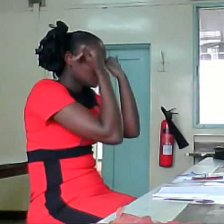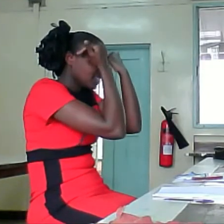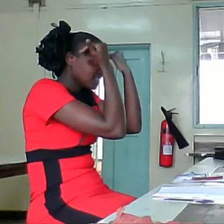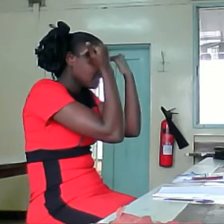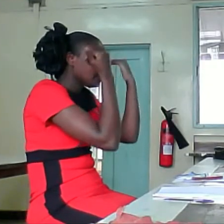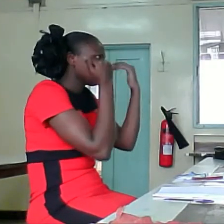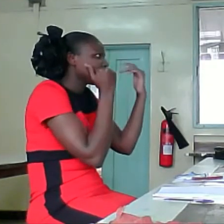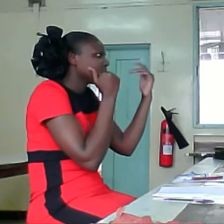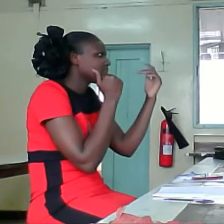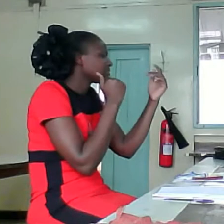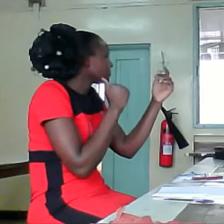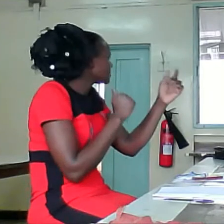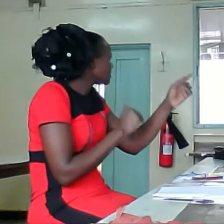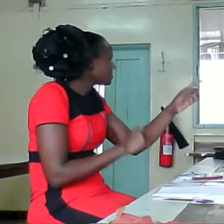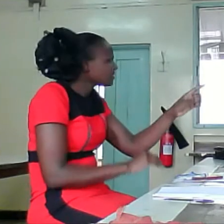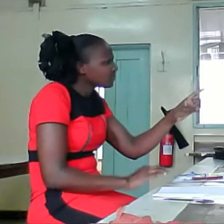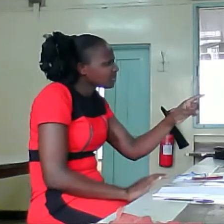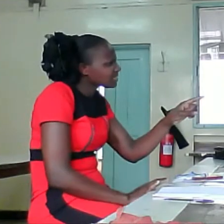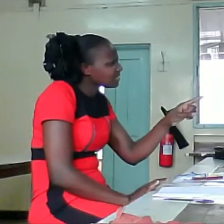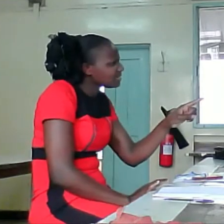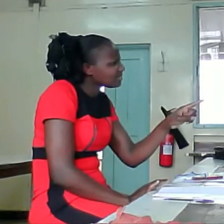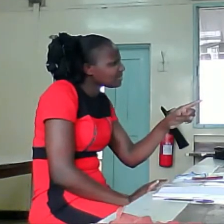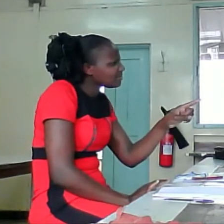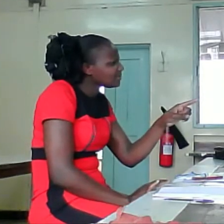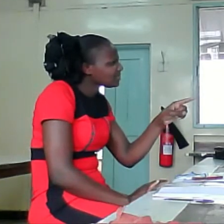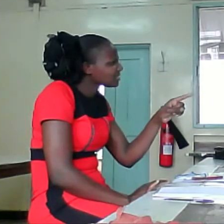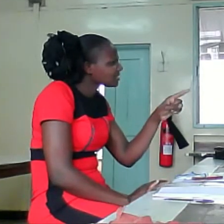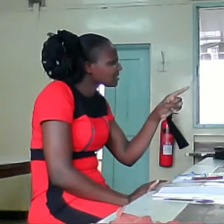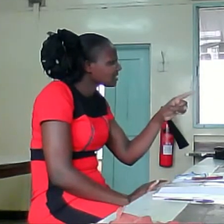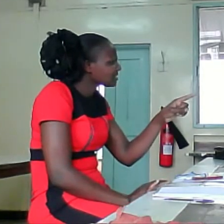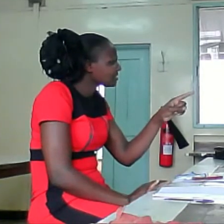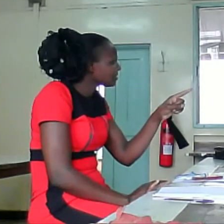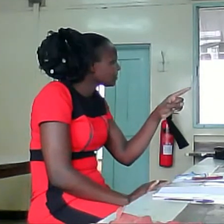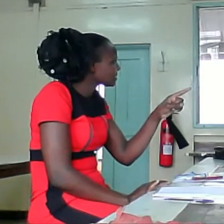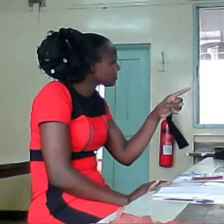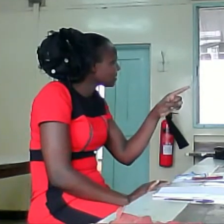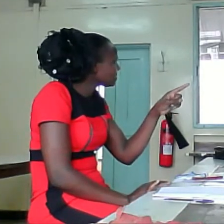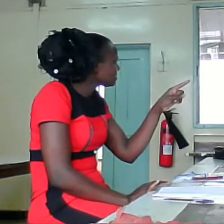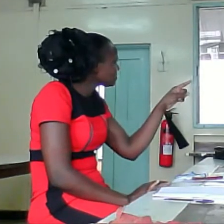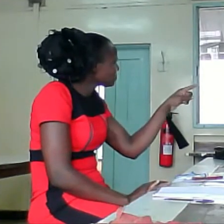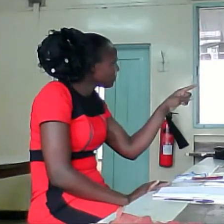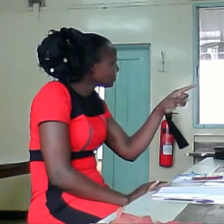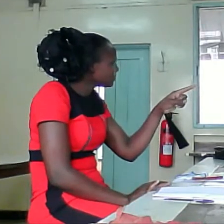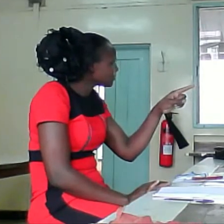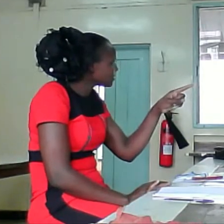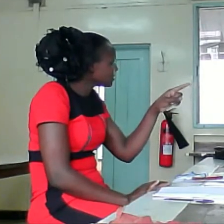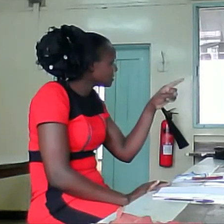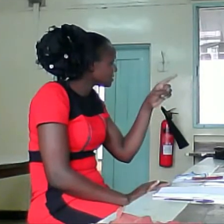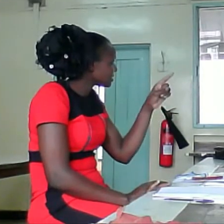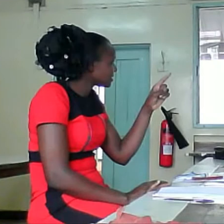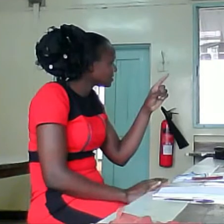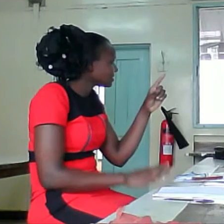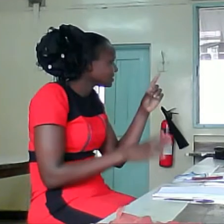Stress. There was something you were saying about stress. Then you were saying, is it true or you? Is stress the